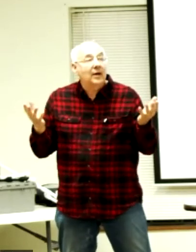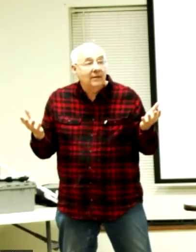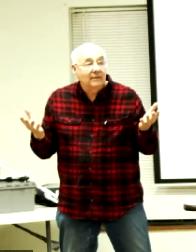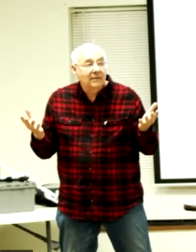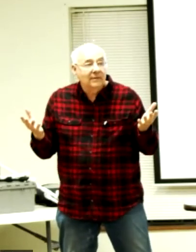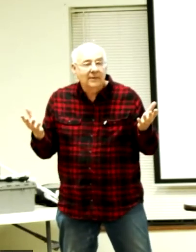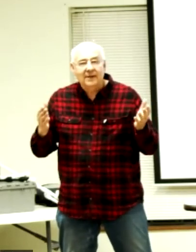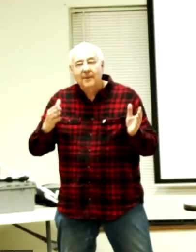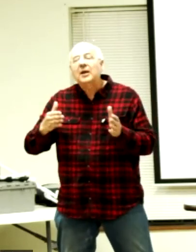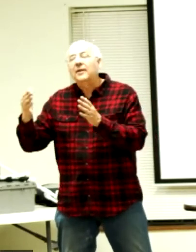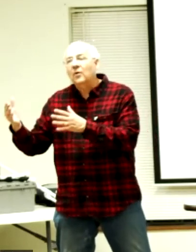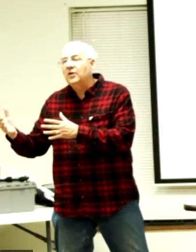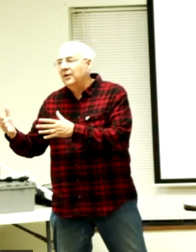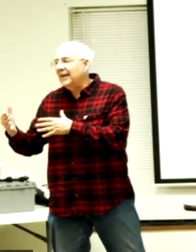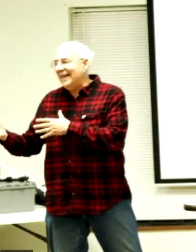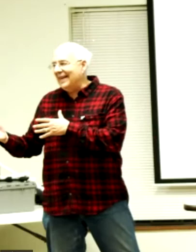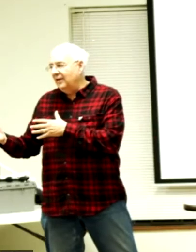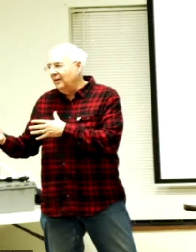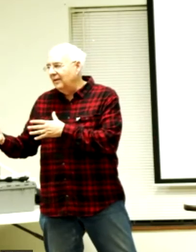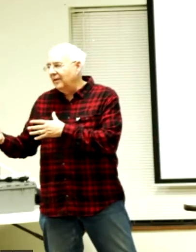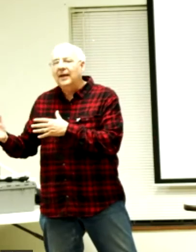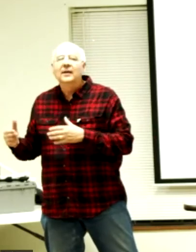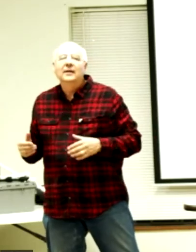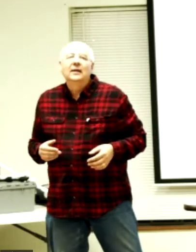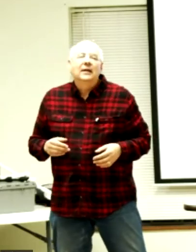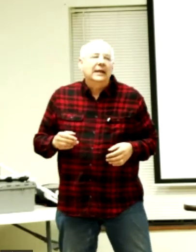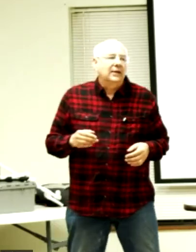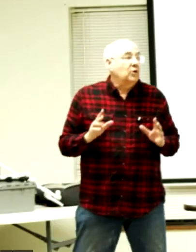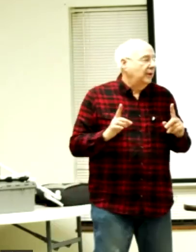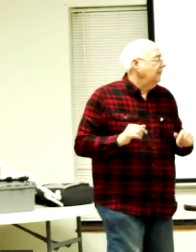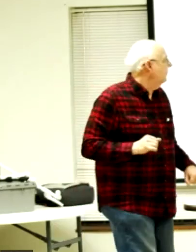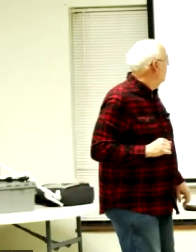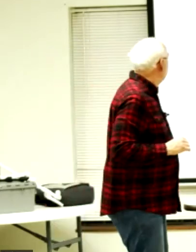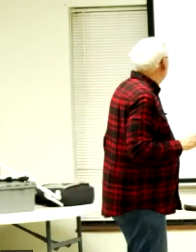what? Typically, the question is at the end. Okay. Usually.